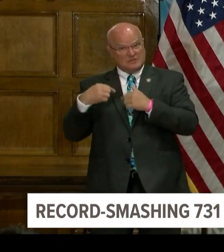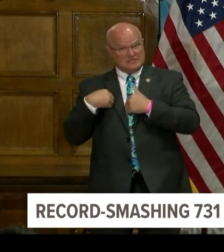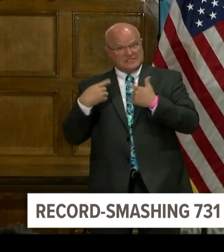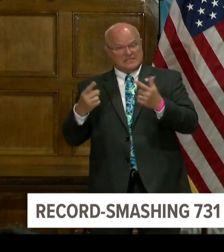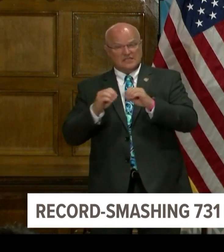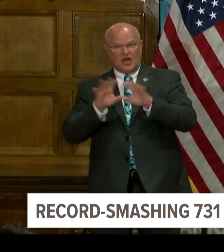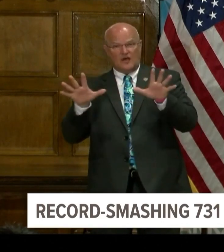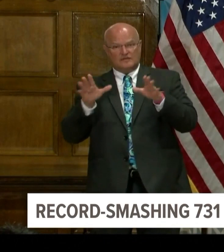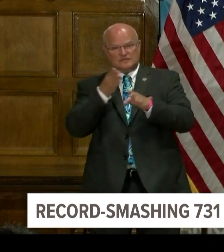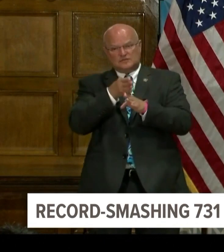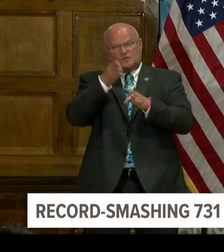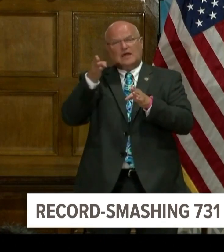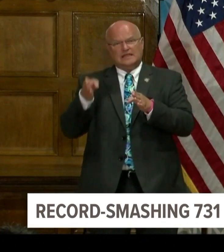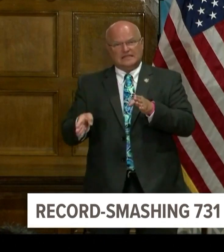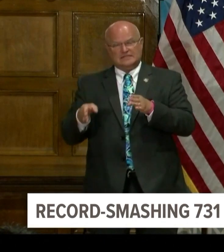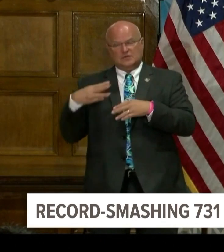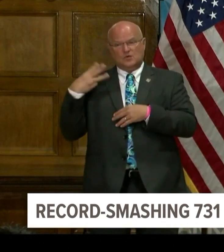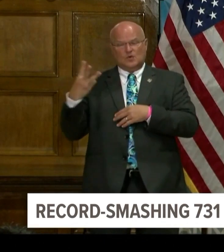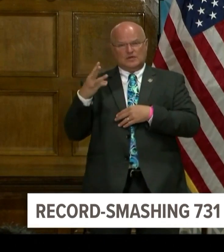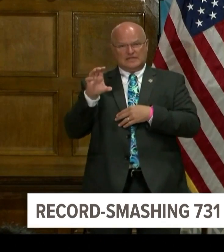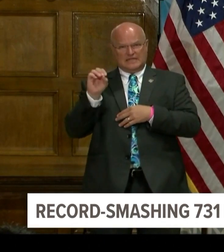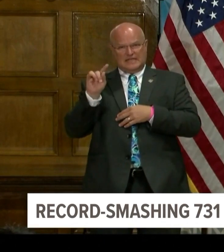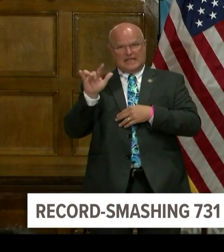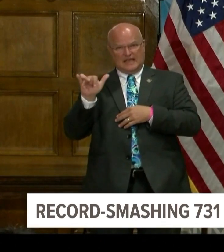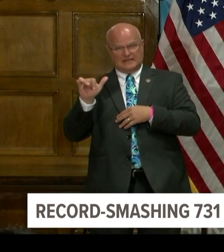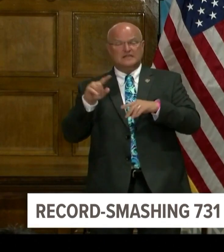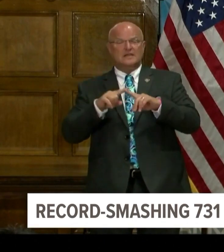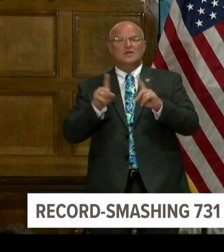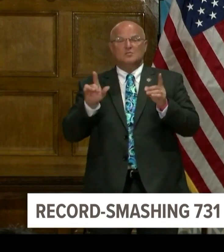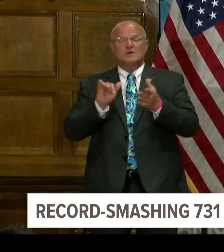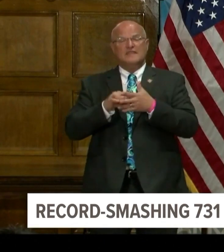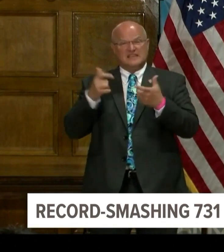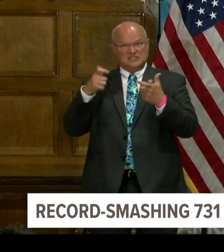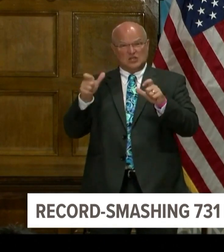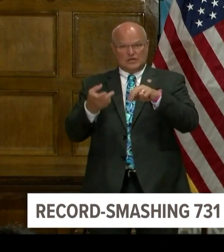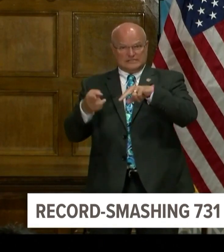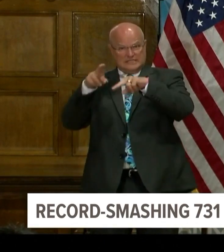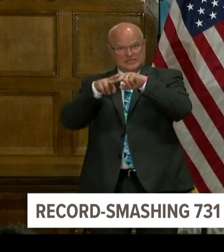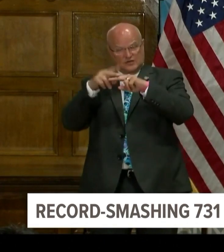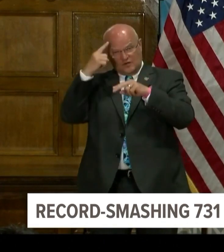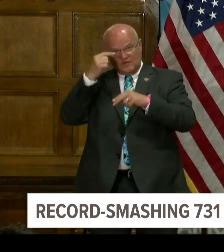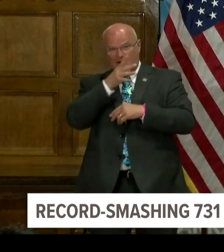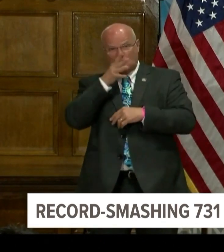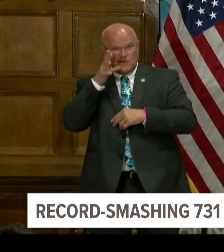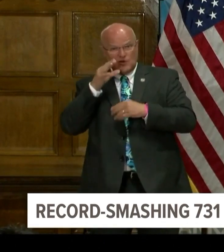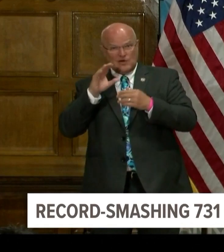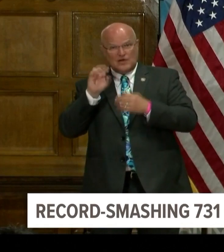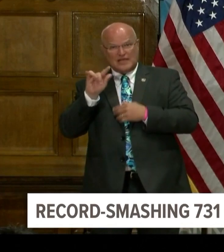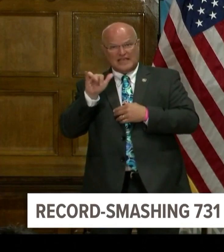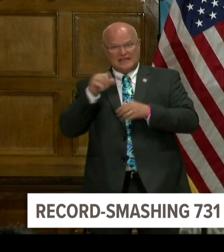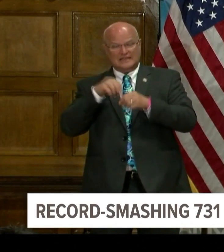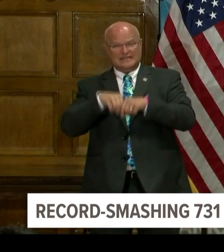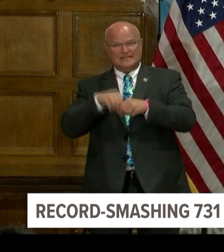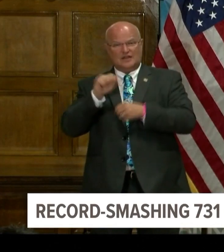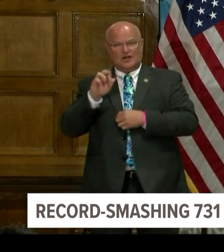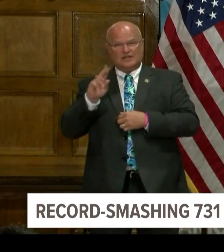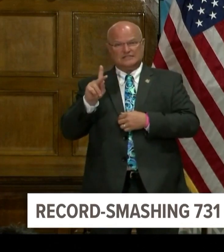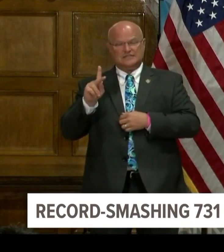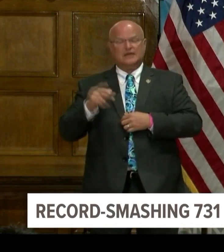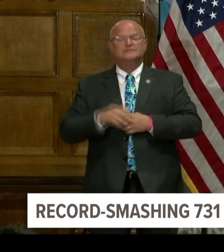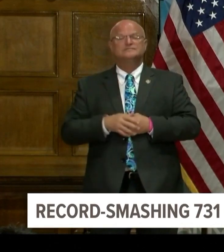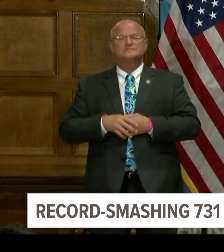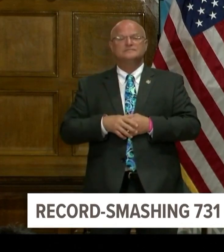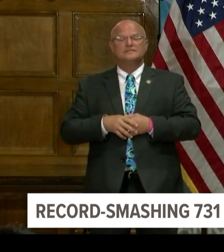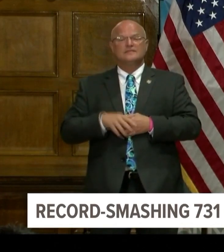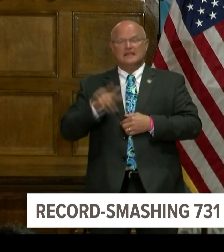it's obviously right next to Washington County, but that's a large increase for a rural county in Arkansas.